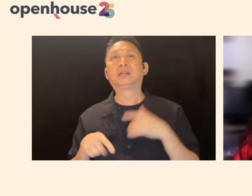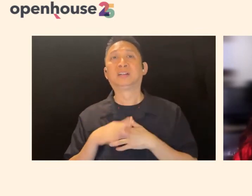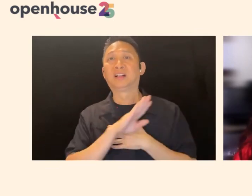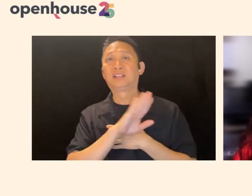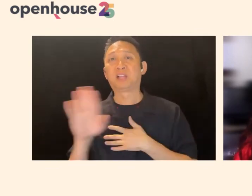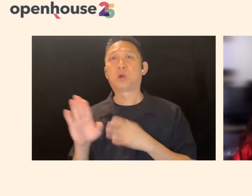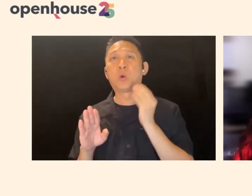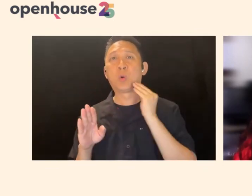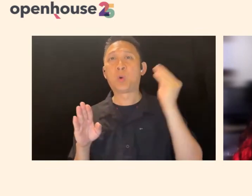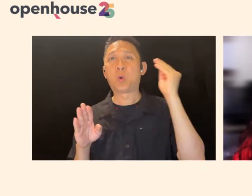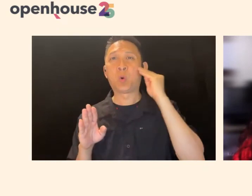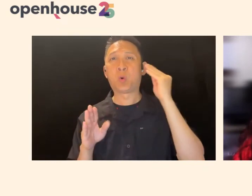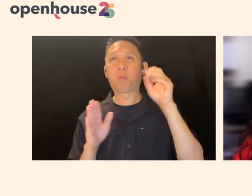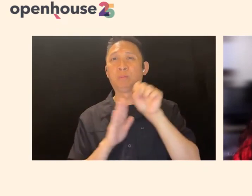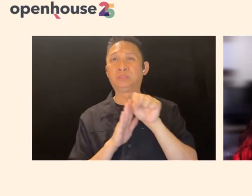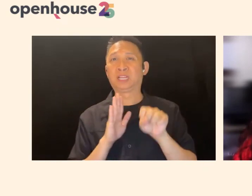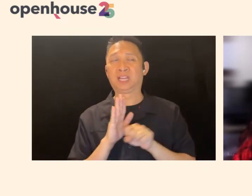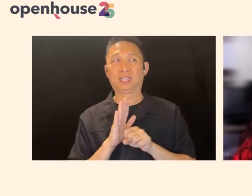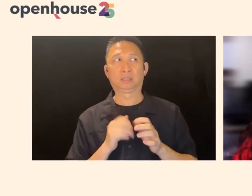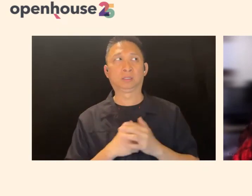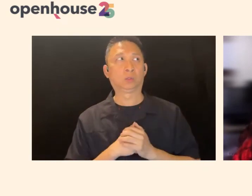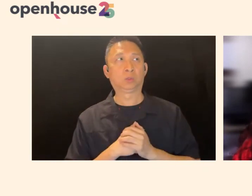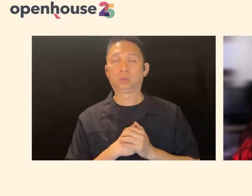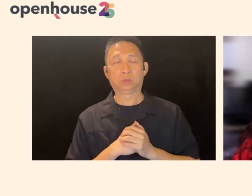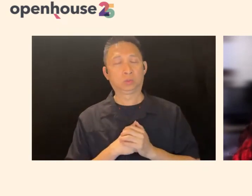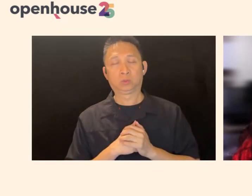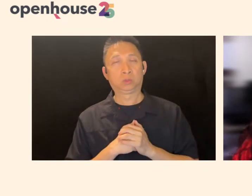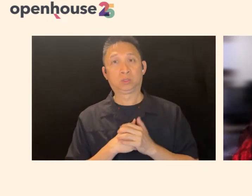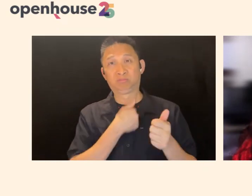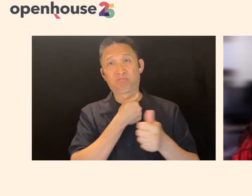are currently waging